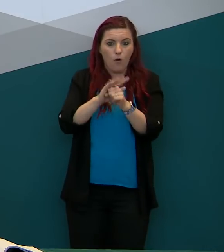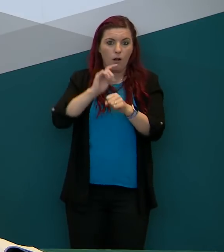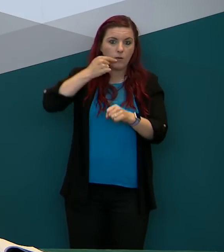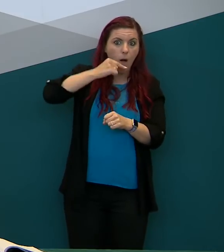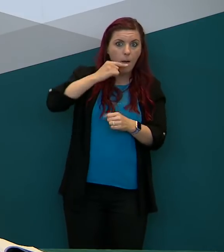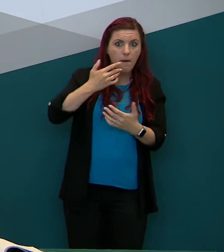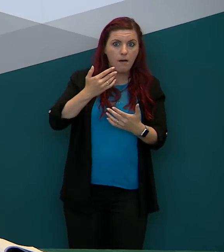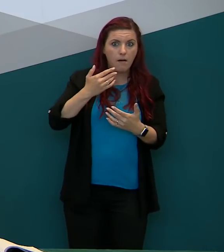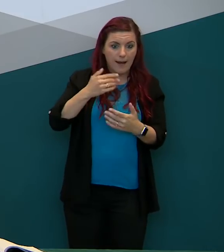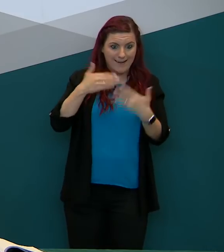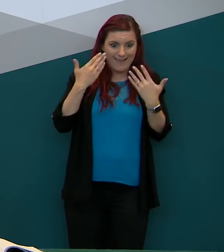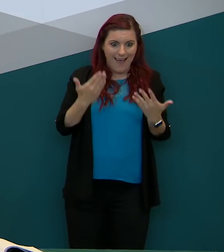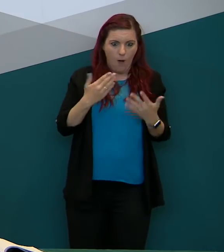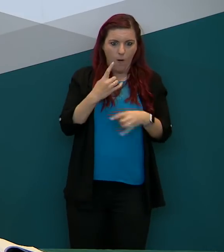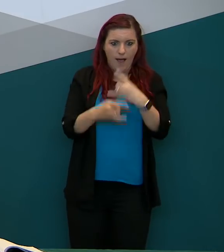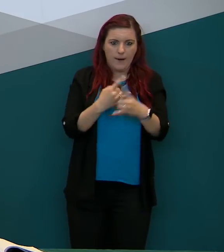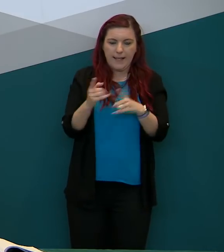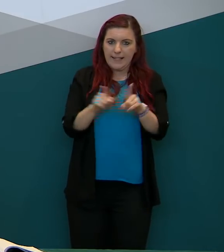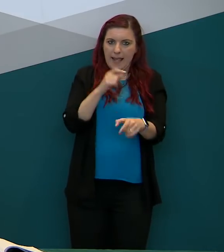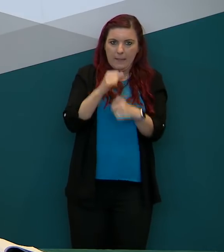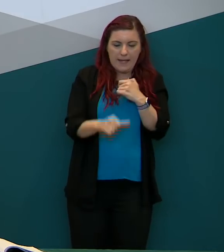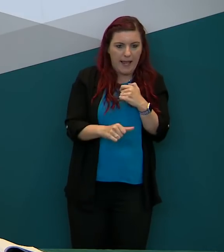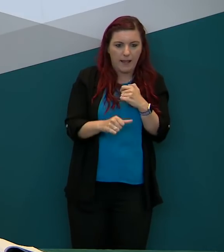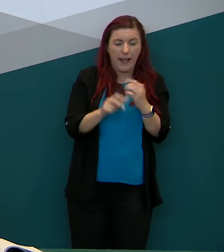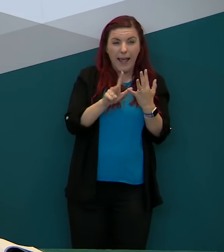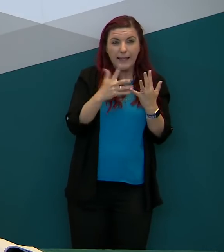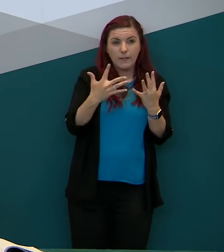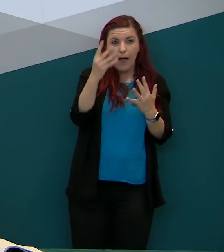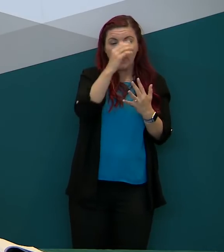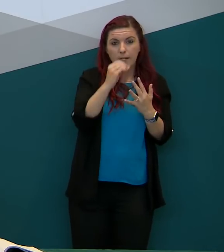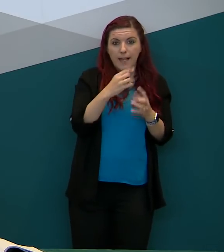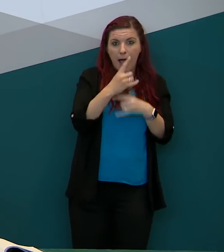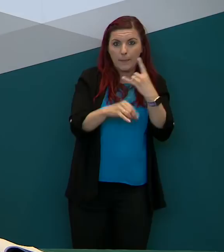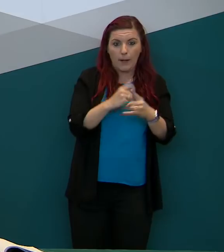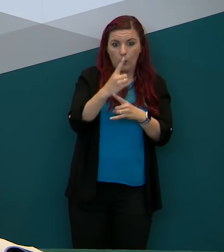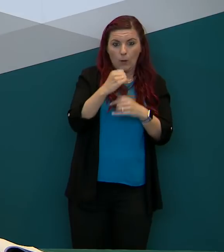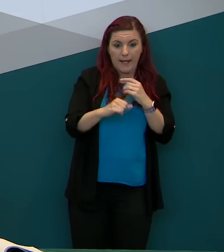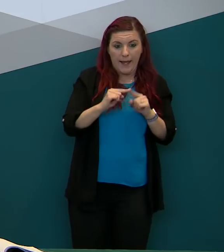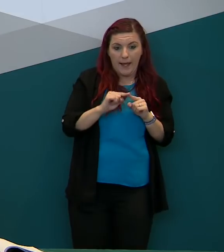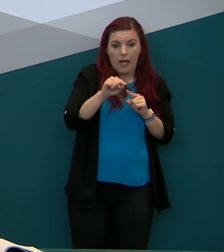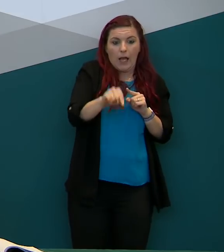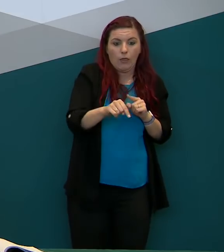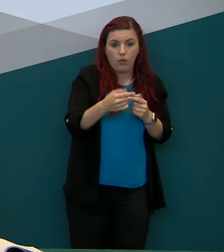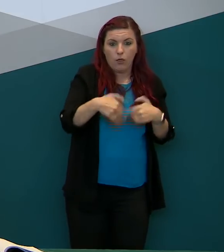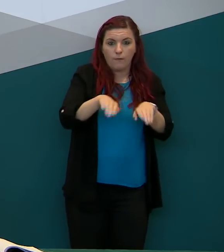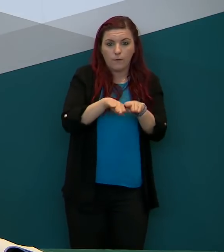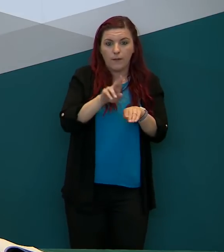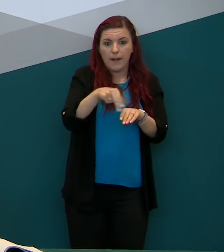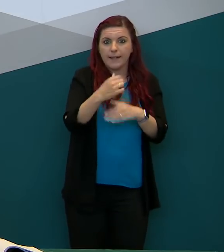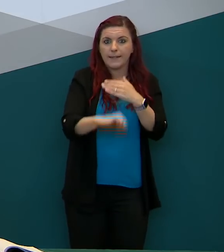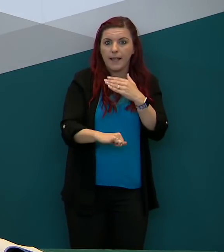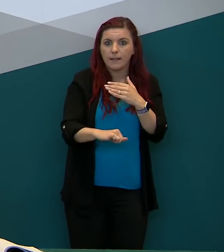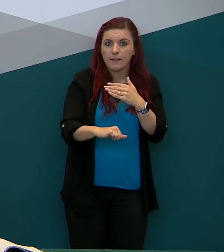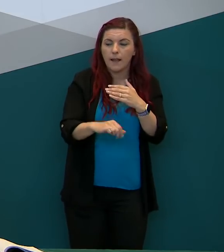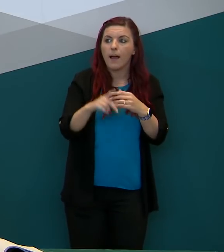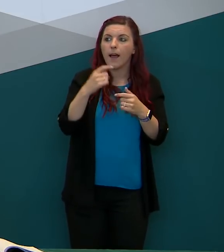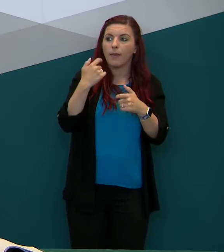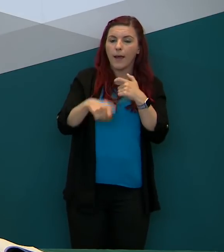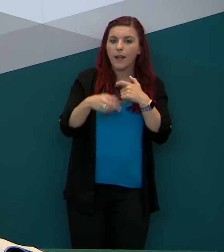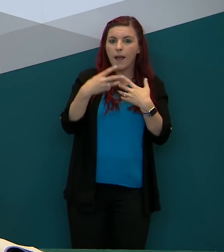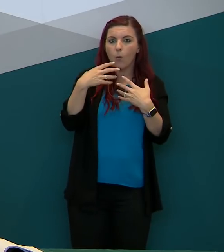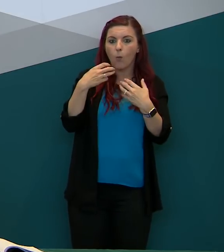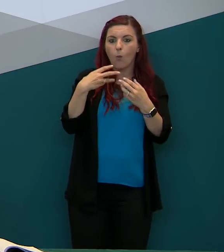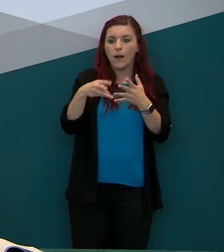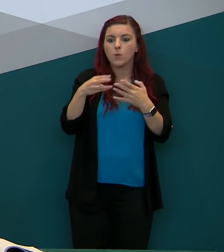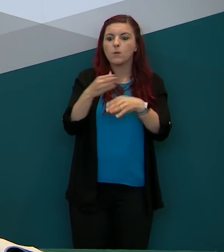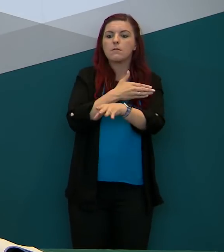cases, that same day or the following day. 85% are within 1.5 days. And the other gap which is narrowed down was the triggering of that contact